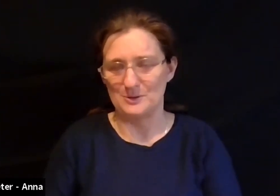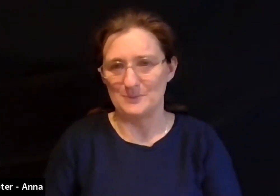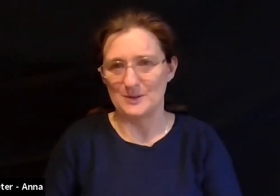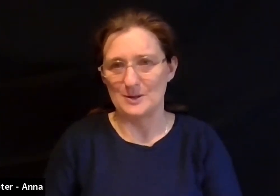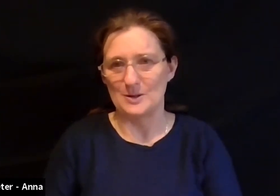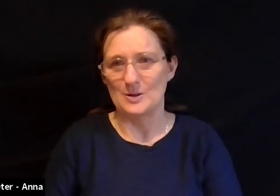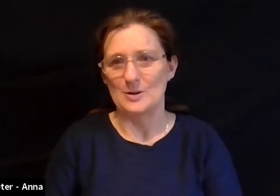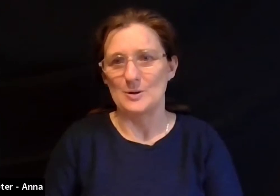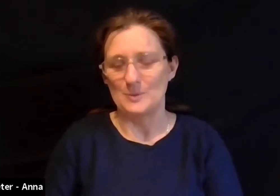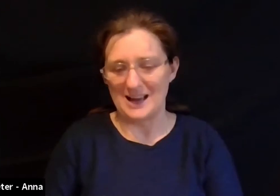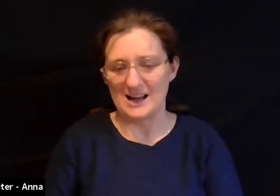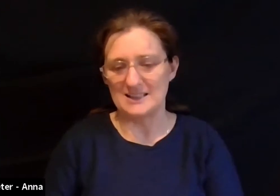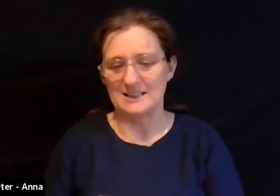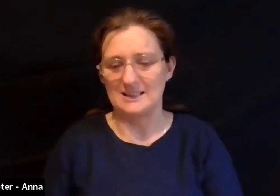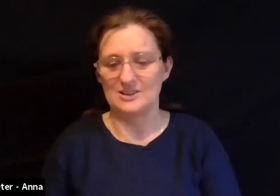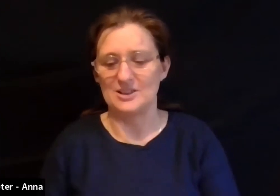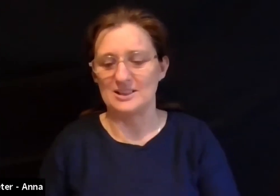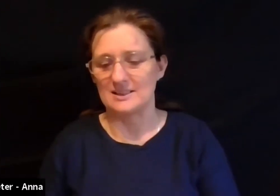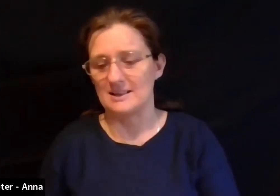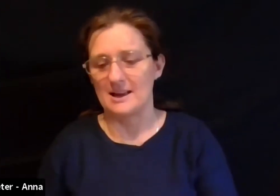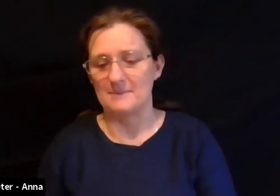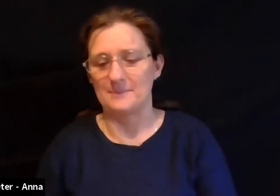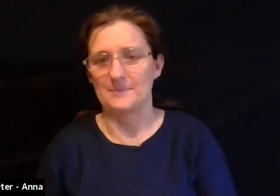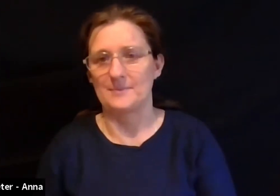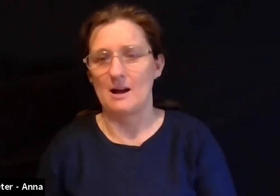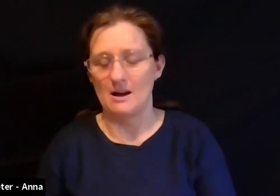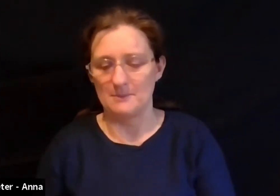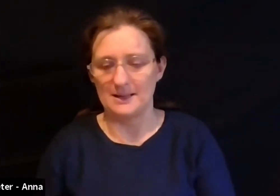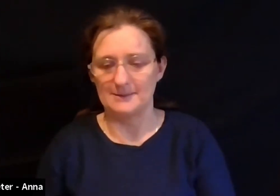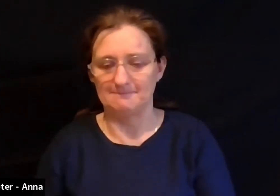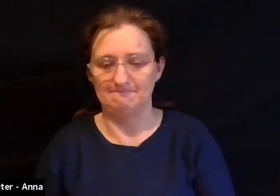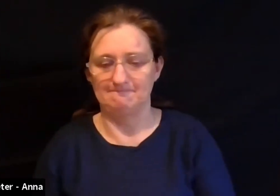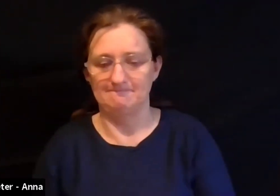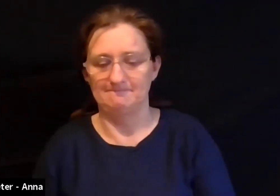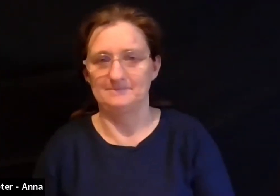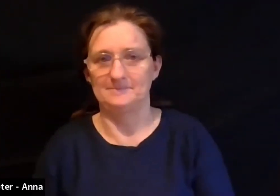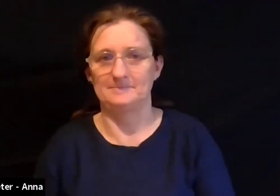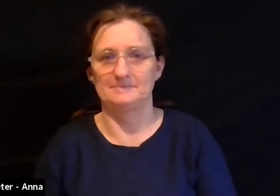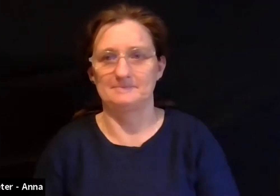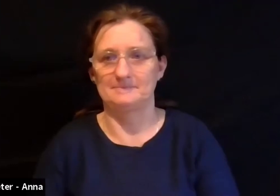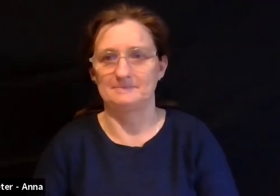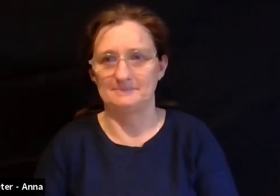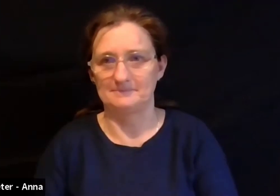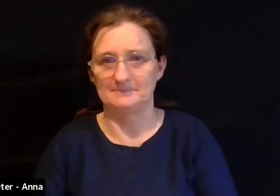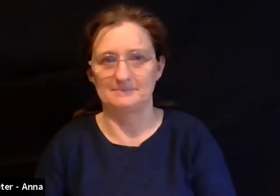hope. We ask in Jesus' name, Amen.